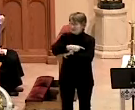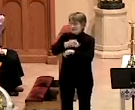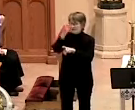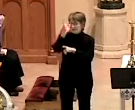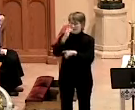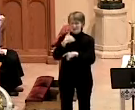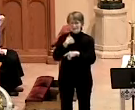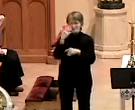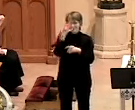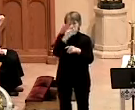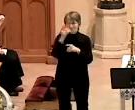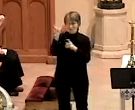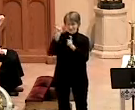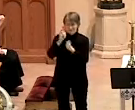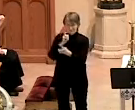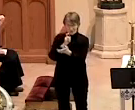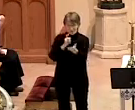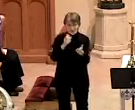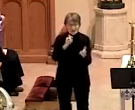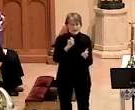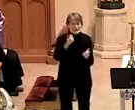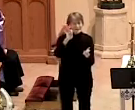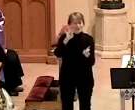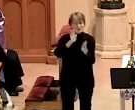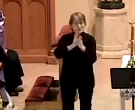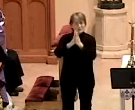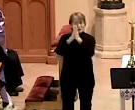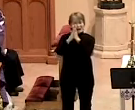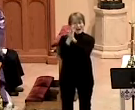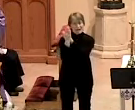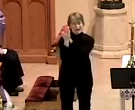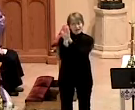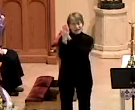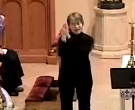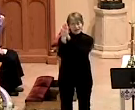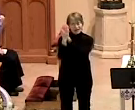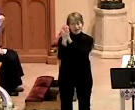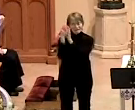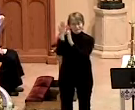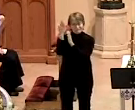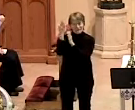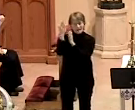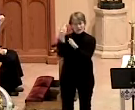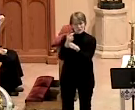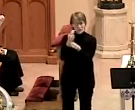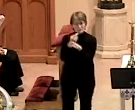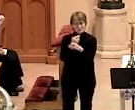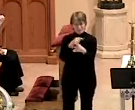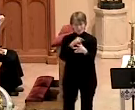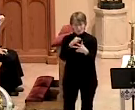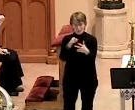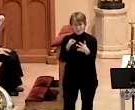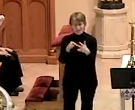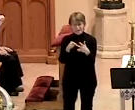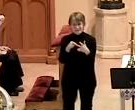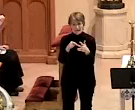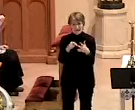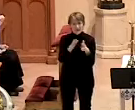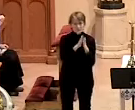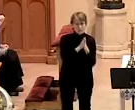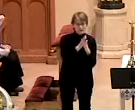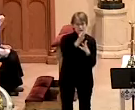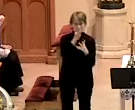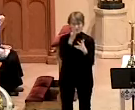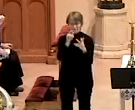going to have for you if you pray to the Father, Son, and Holy Spirit and use these three ways of prayer, fasting,